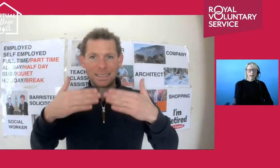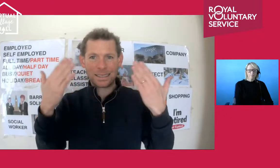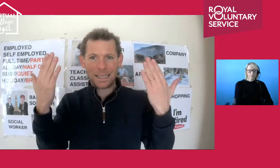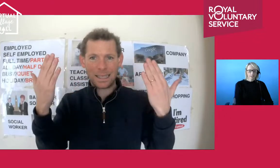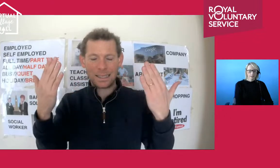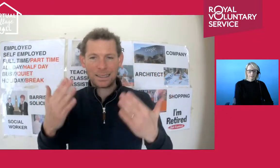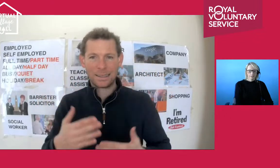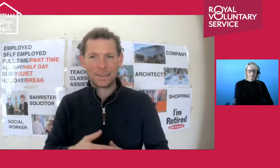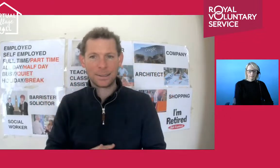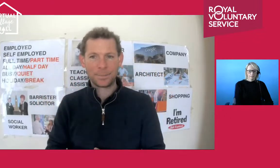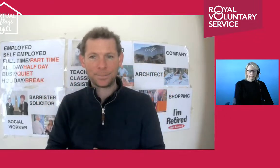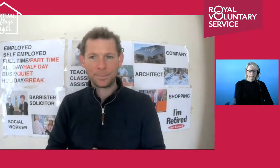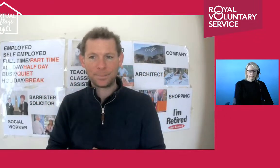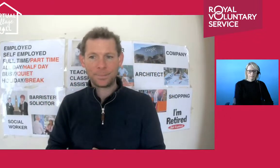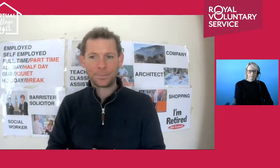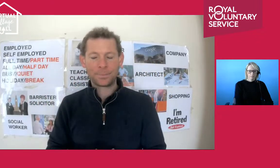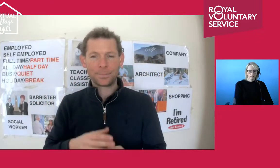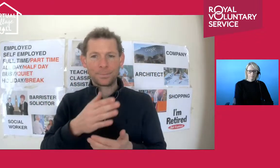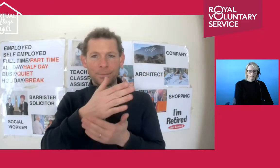Half day.